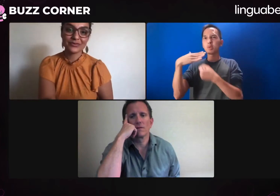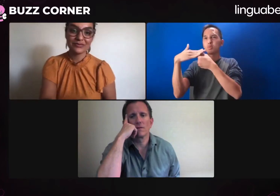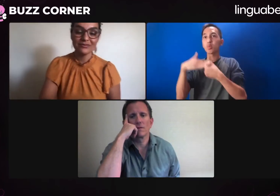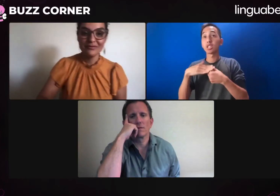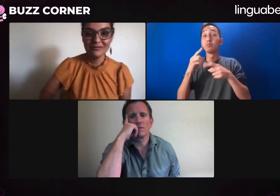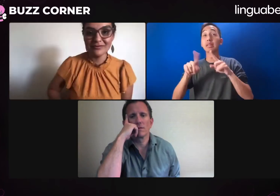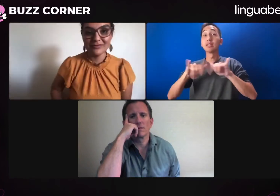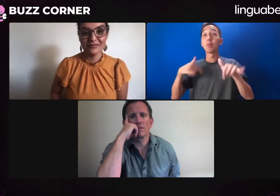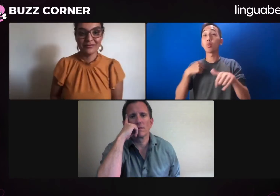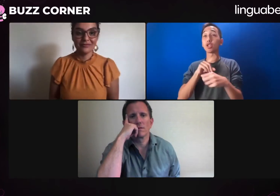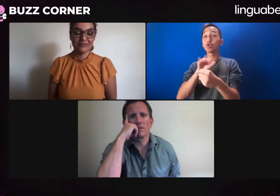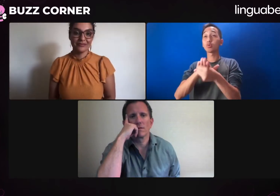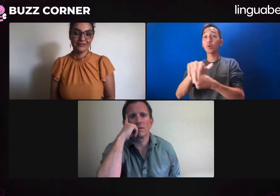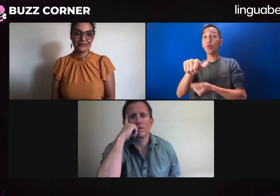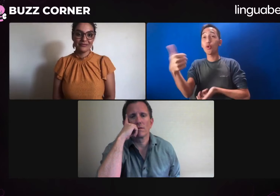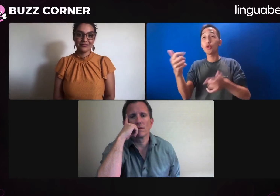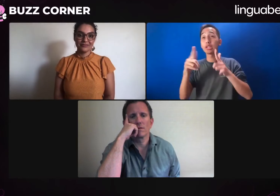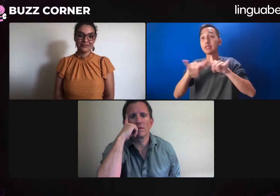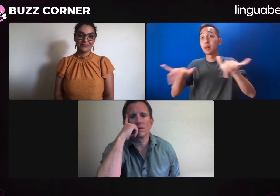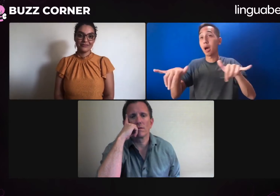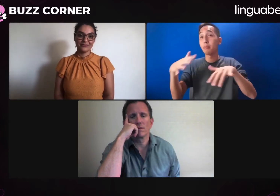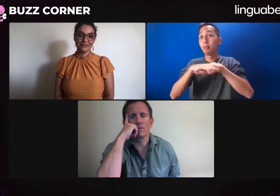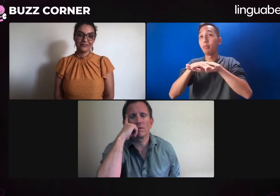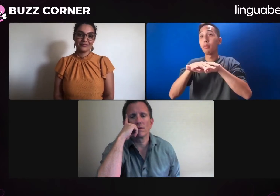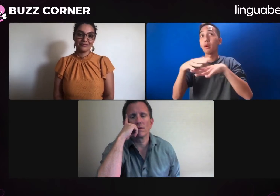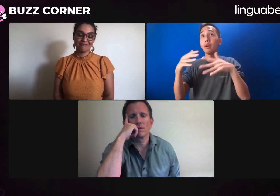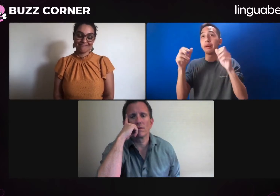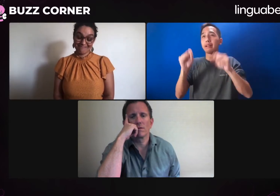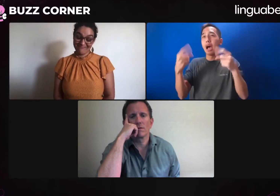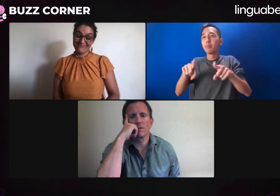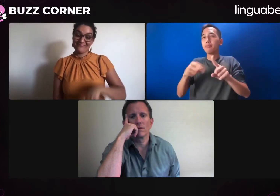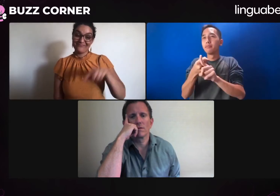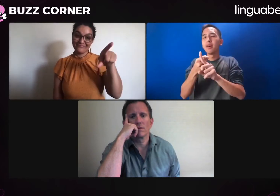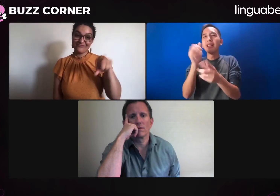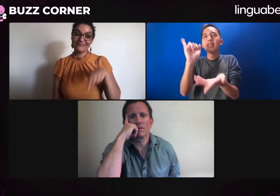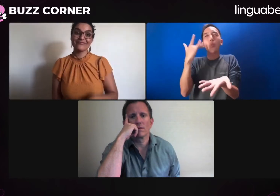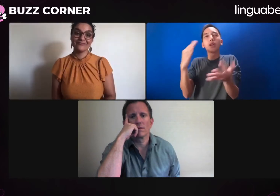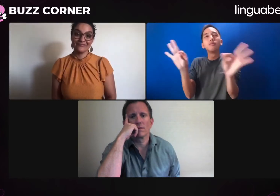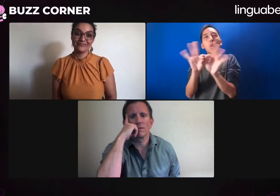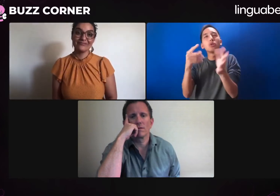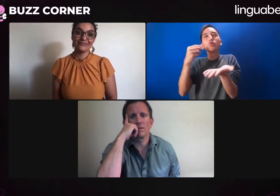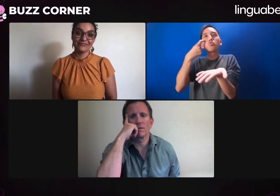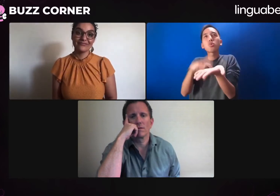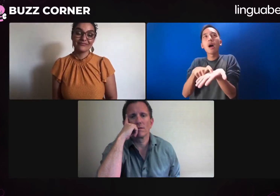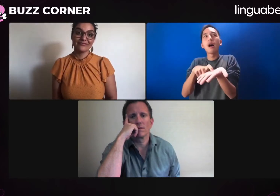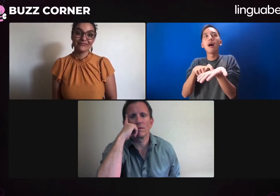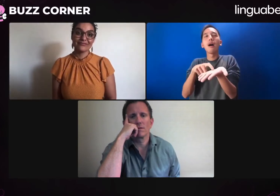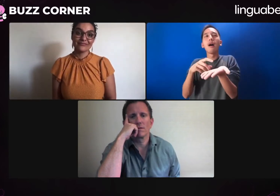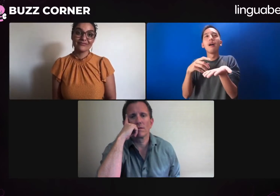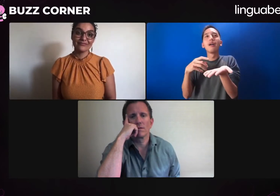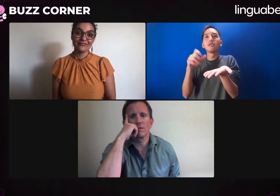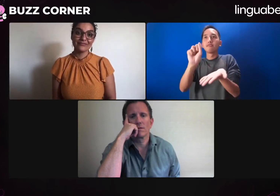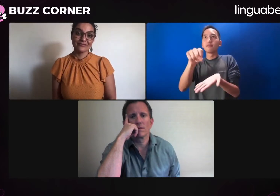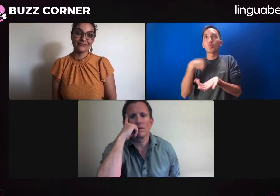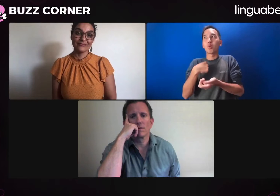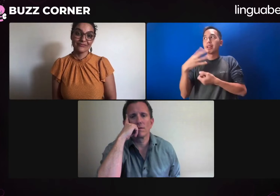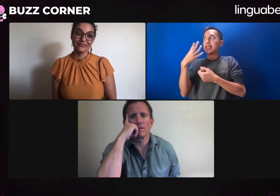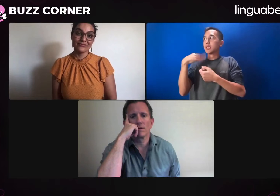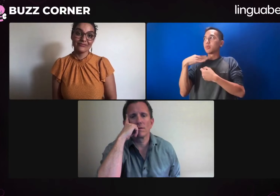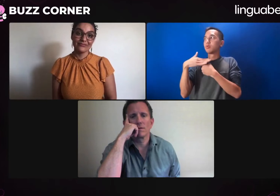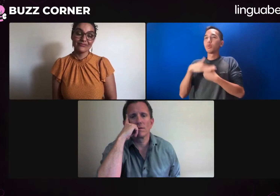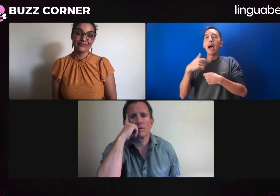that's my point of this topic, that we do also experience oppression, but then in turn, we do also